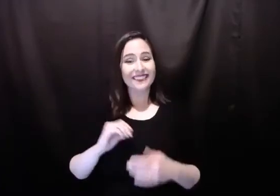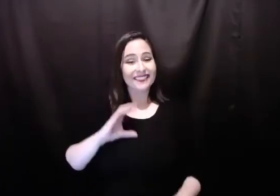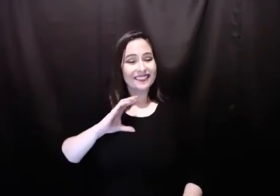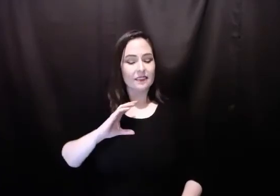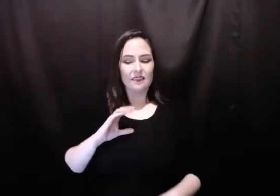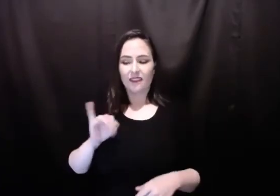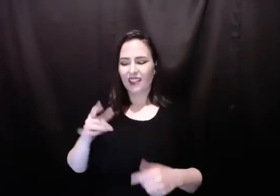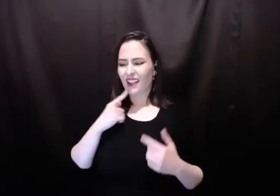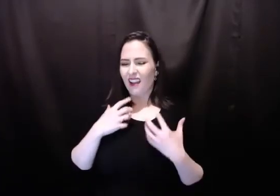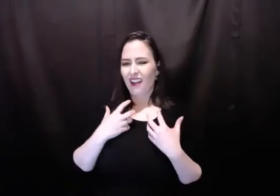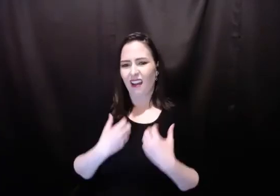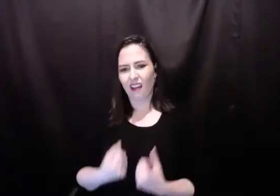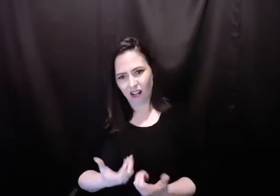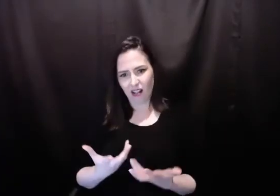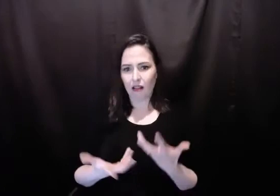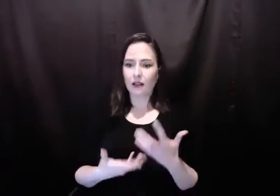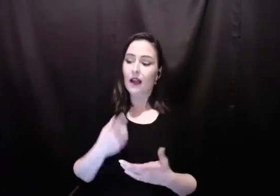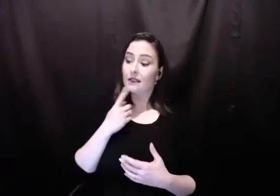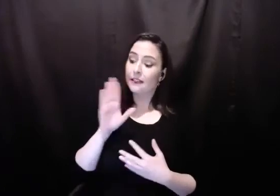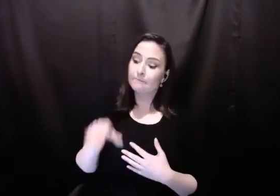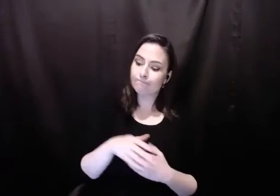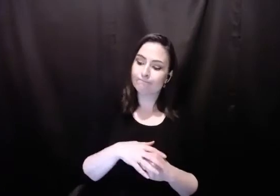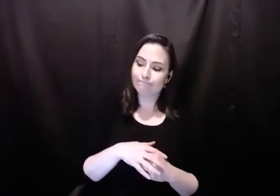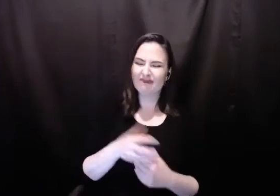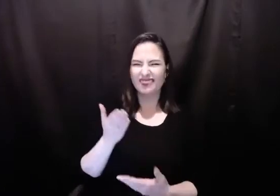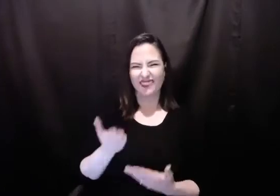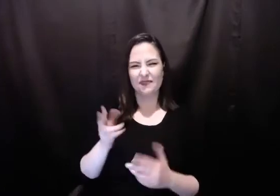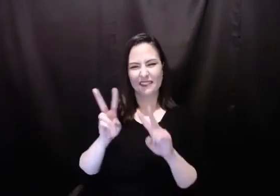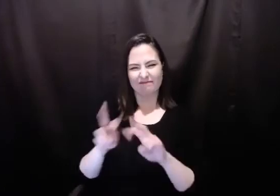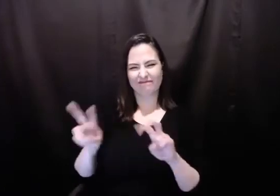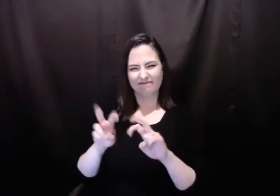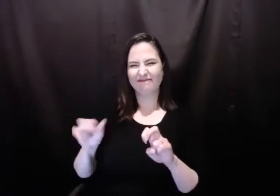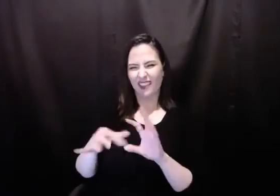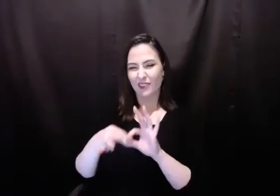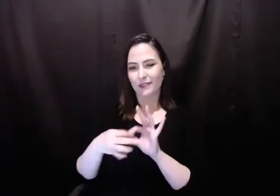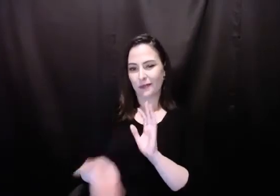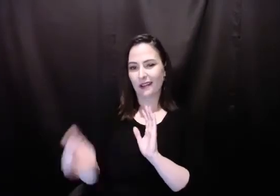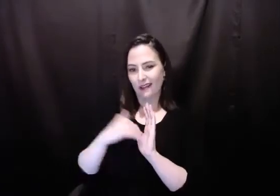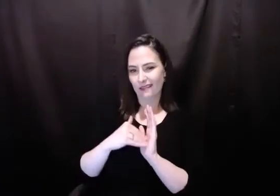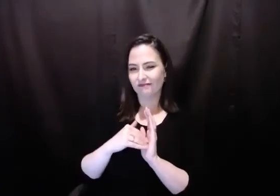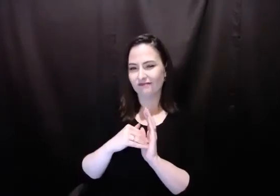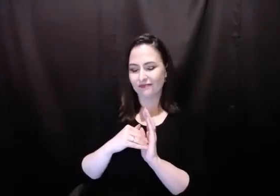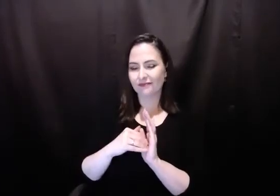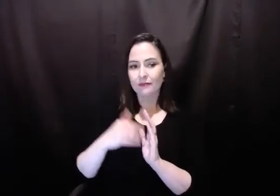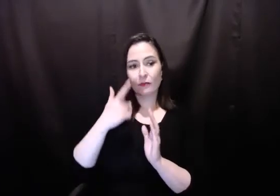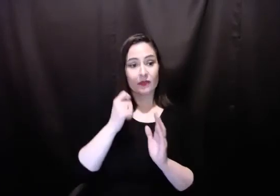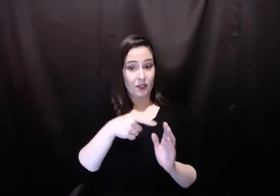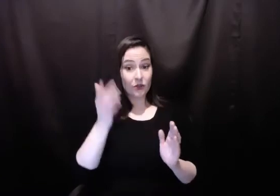Because honestly, don't we know that to be true? Really healthy, loving relationships, they give us all kinds of energy. But